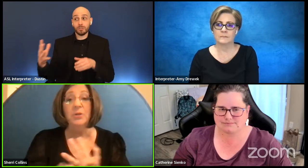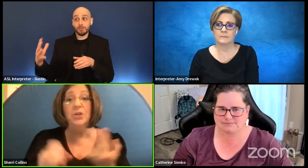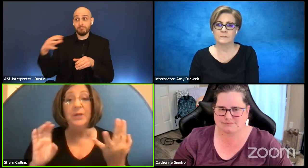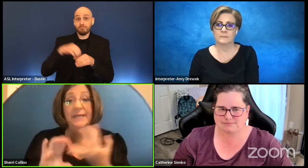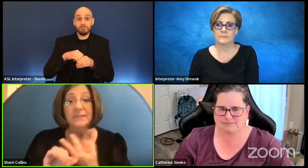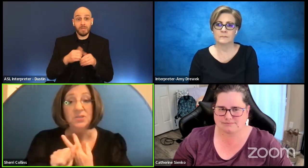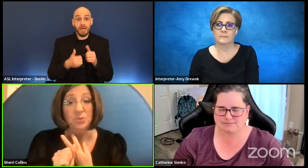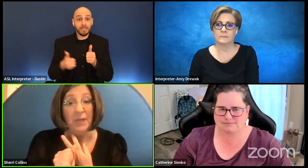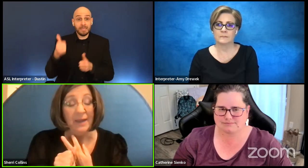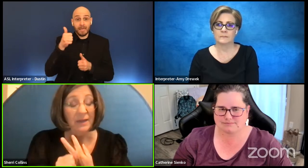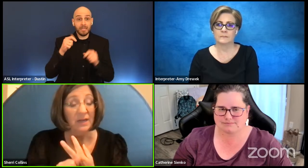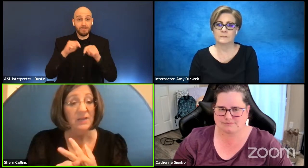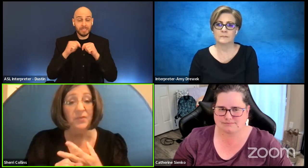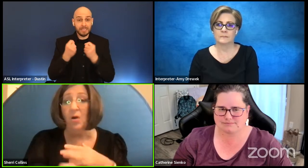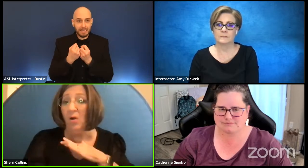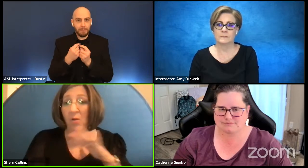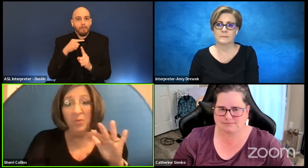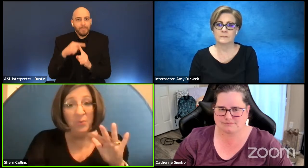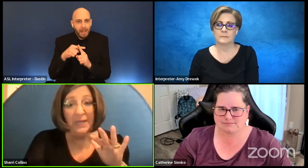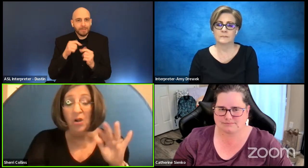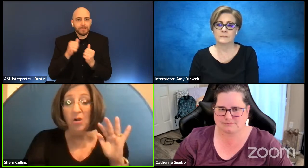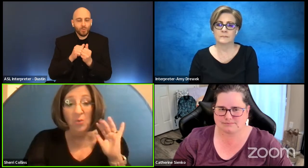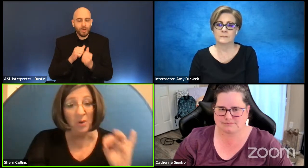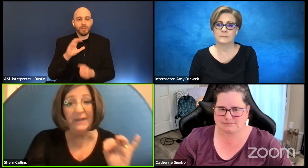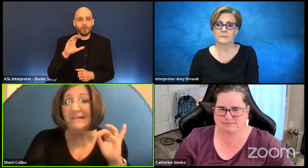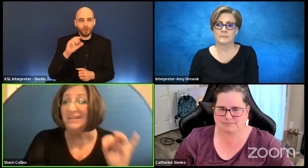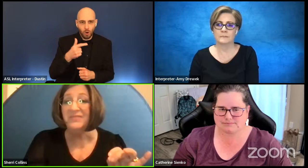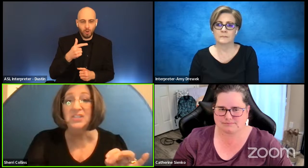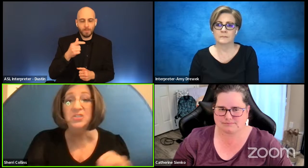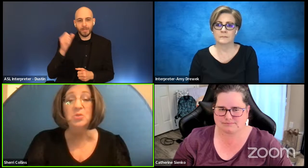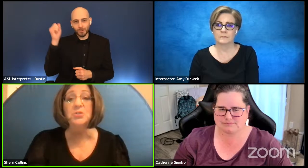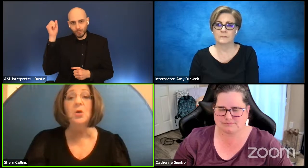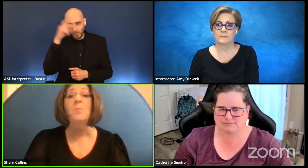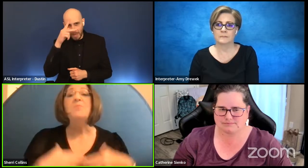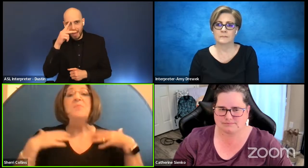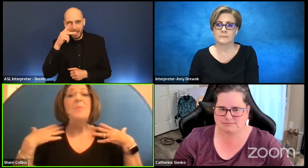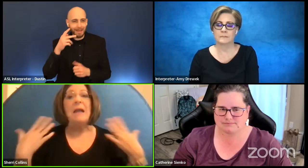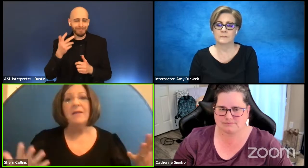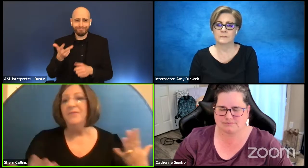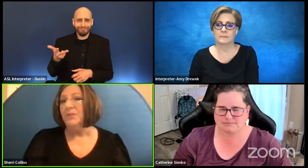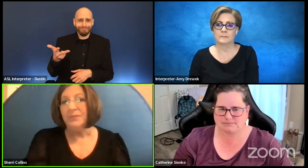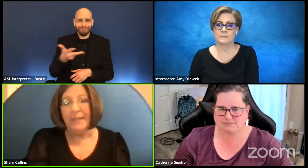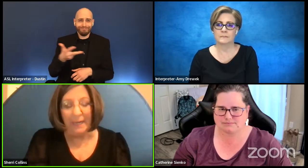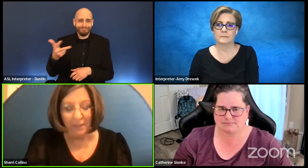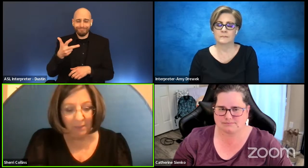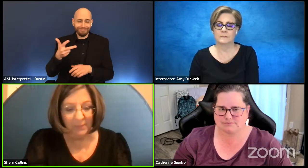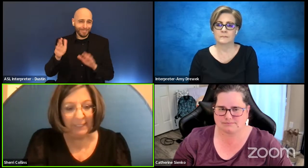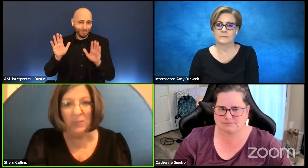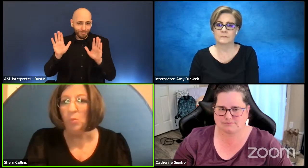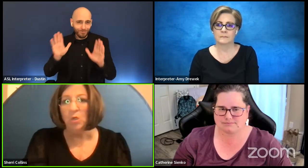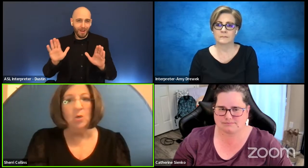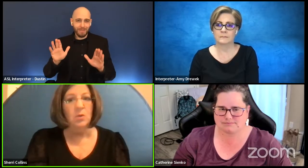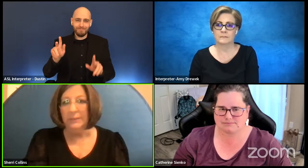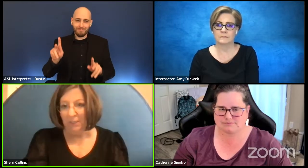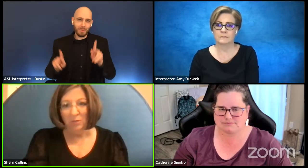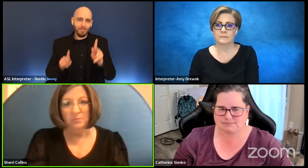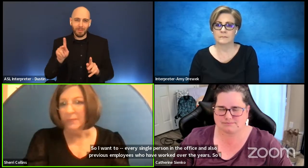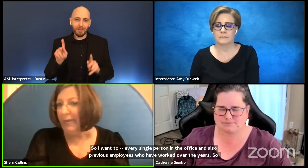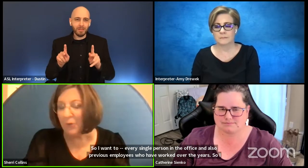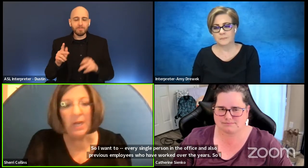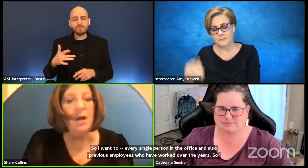with Carmen Green and Sue K. Kneifel. All three are great individuals. So I feel that Nikki